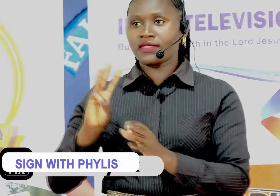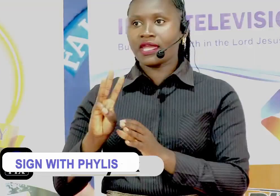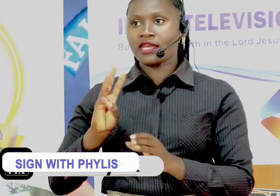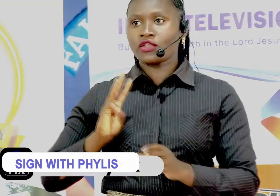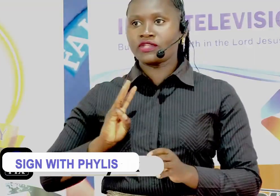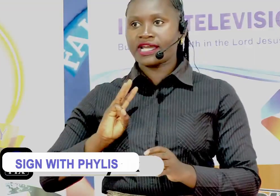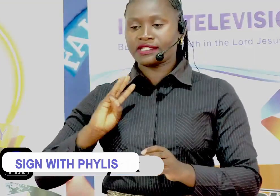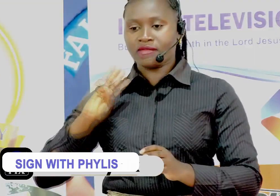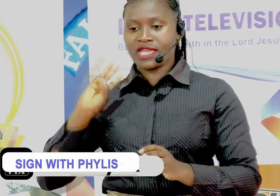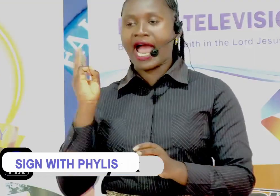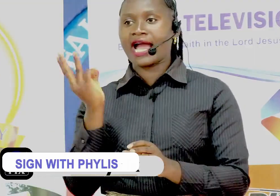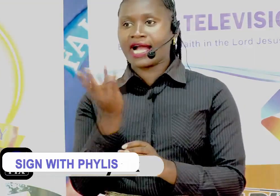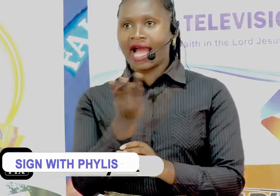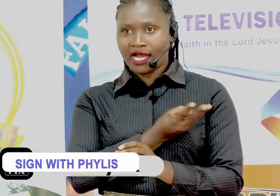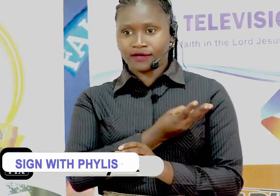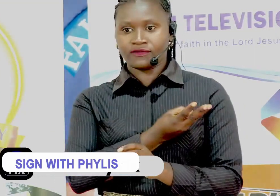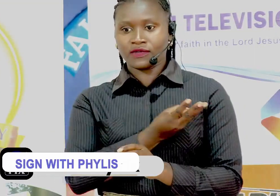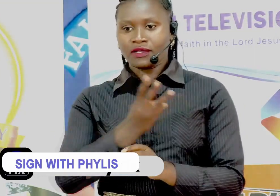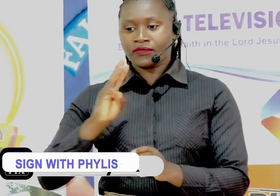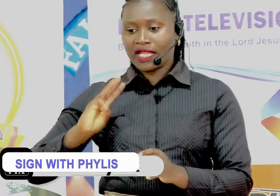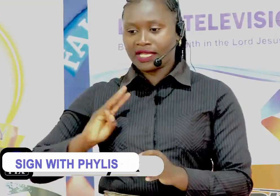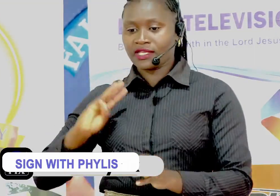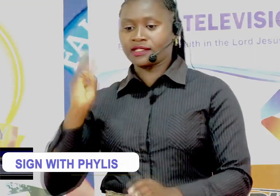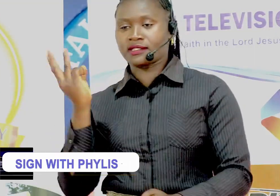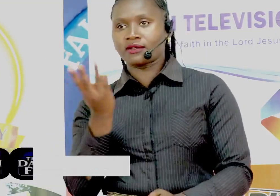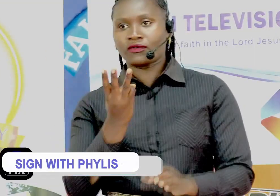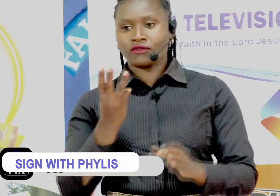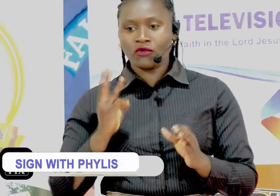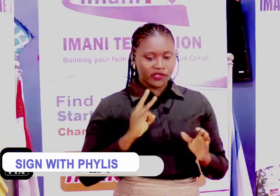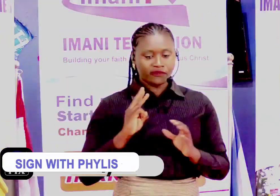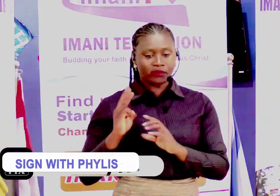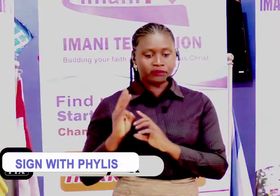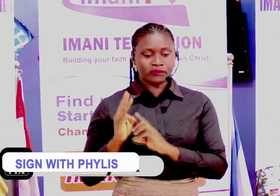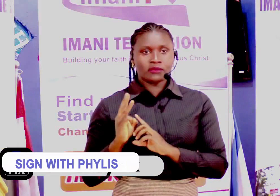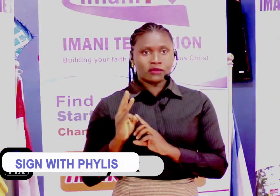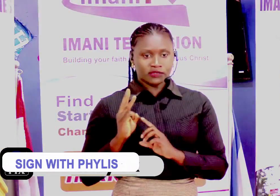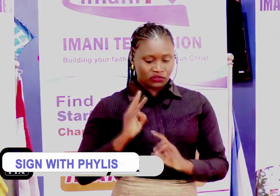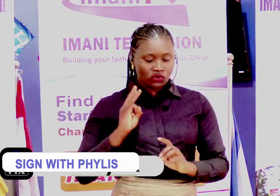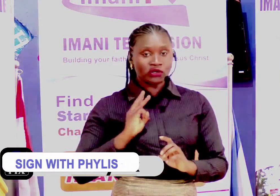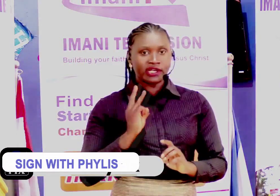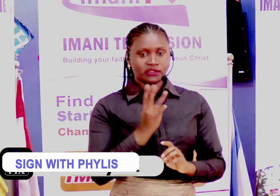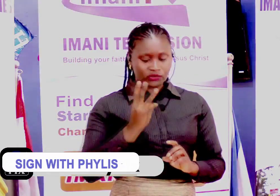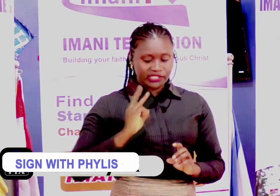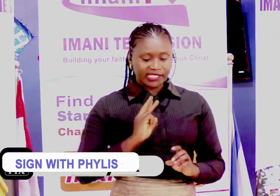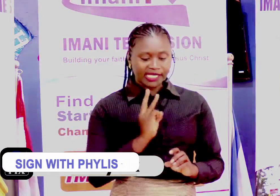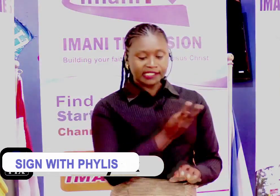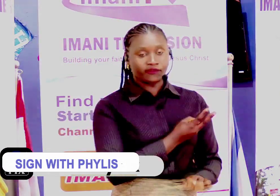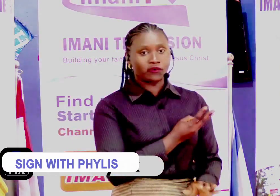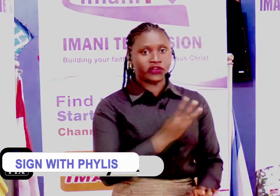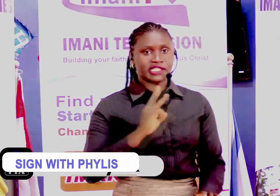you just make a curve like this, moving from on your chest, in front of your chest, with